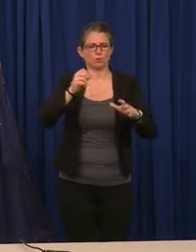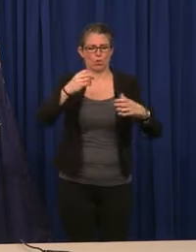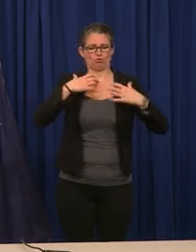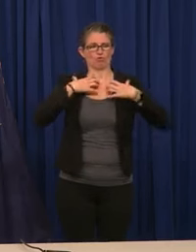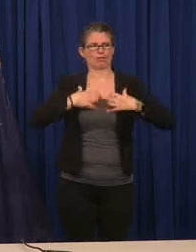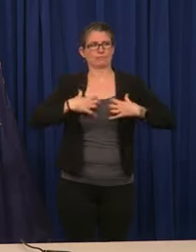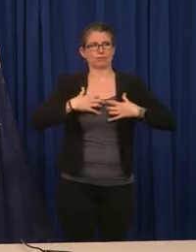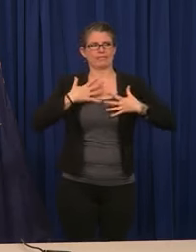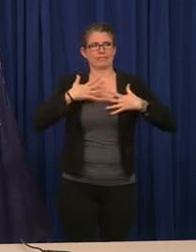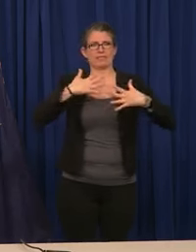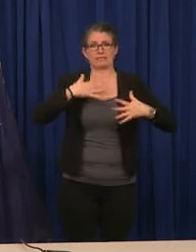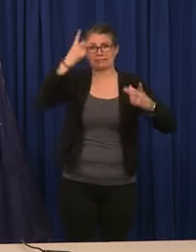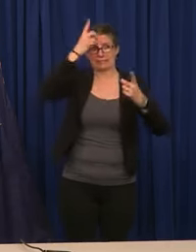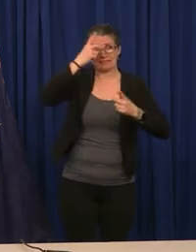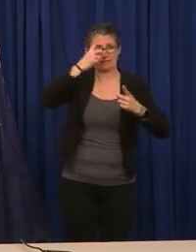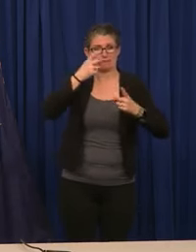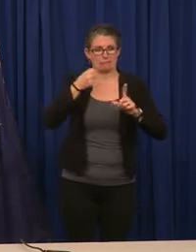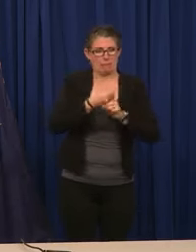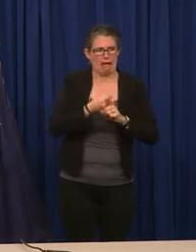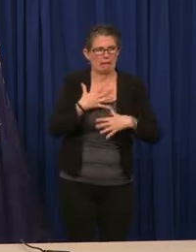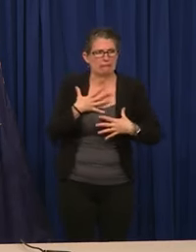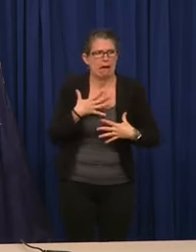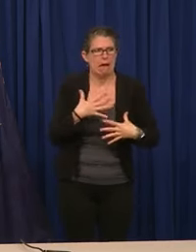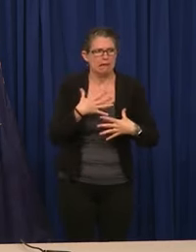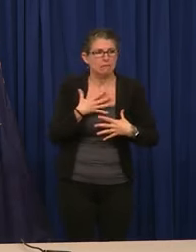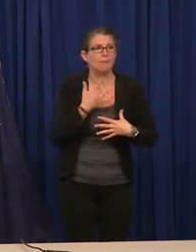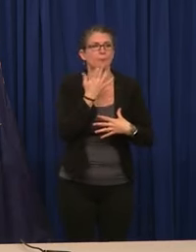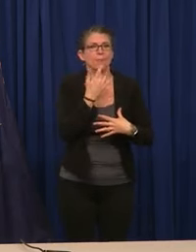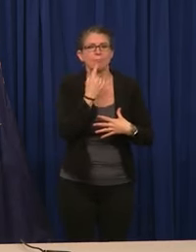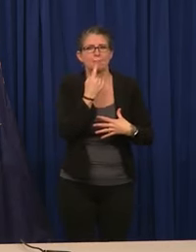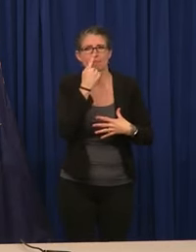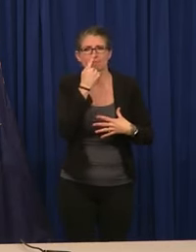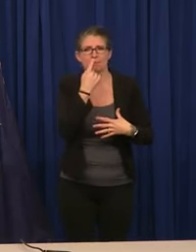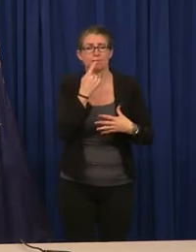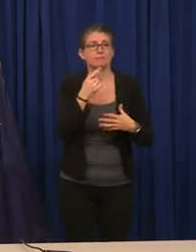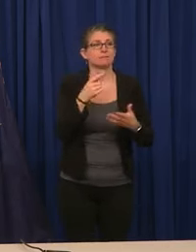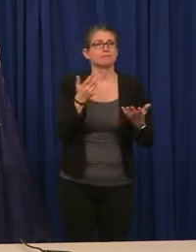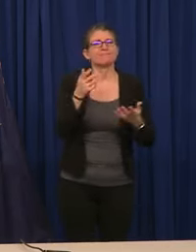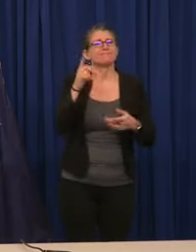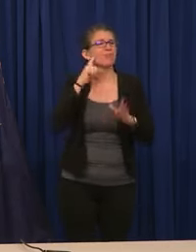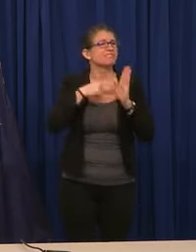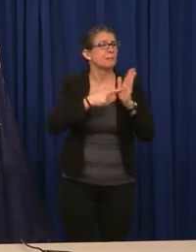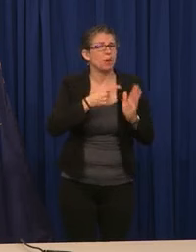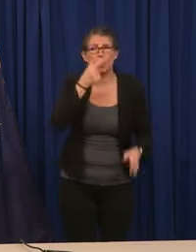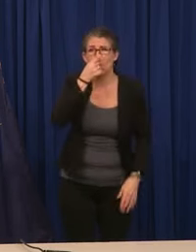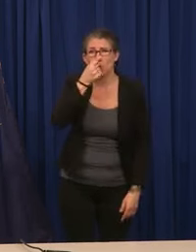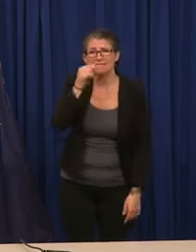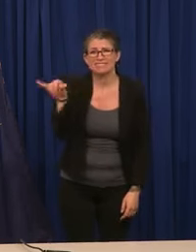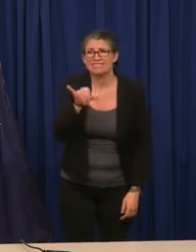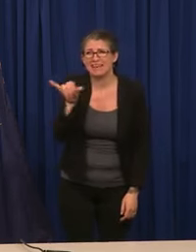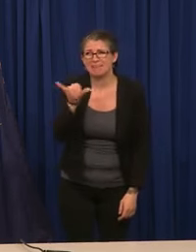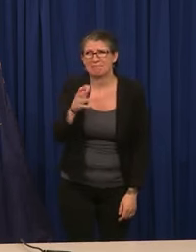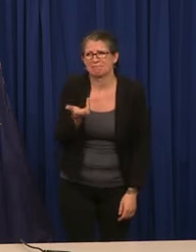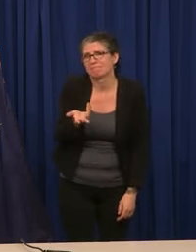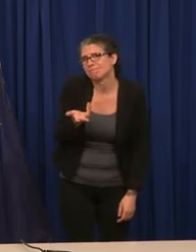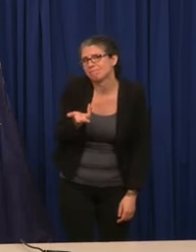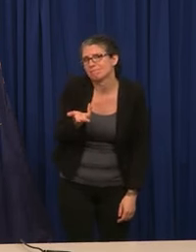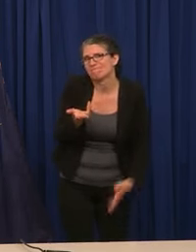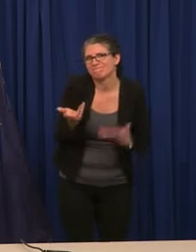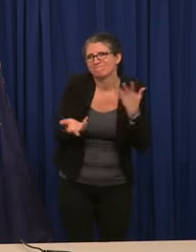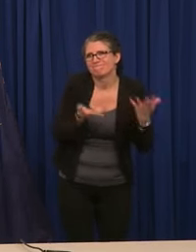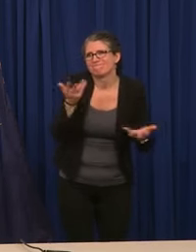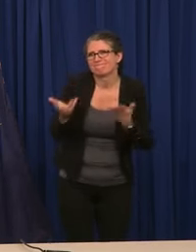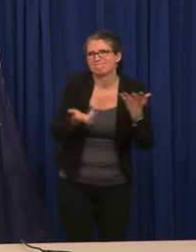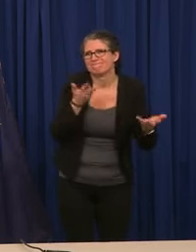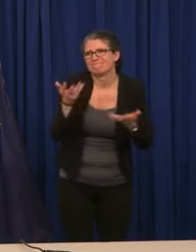smell and food doesn't taste the same. Whether that's a function of the virus, a function of congestion, it's not